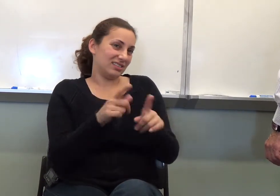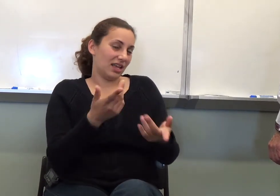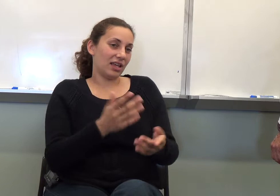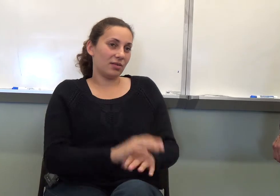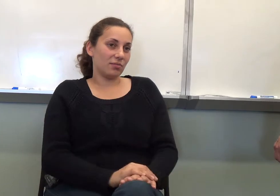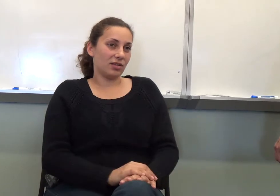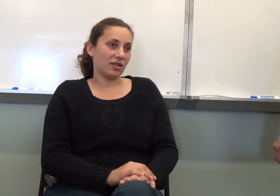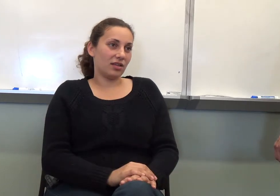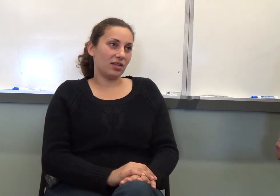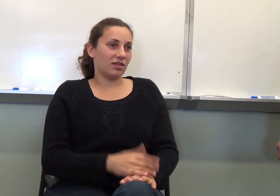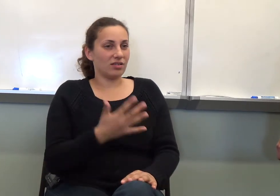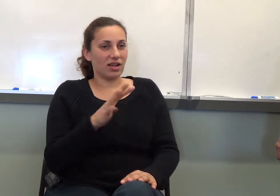It's a statement